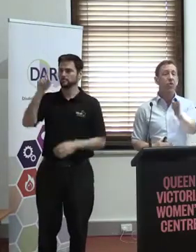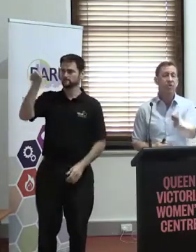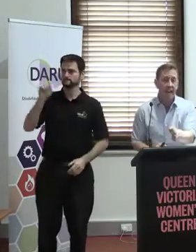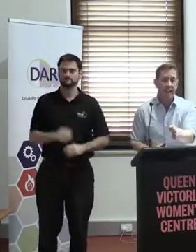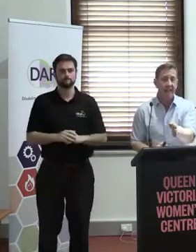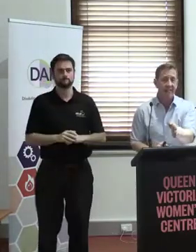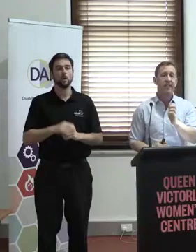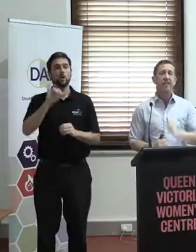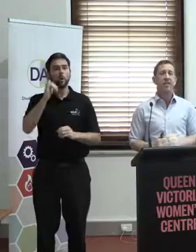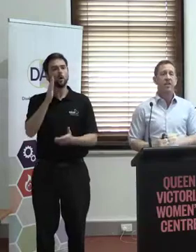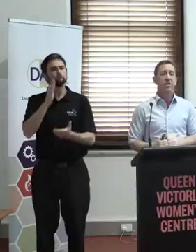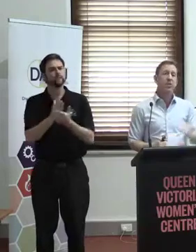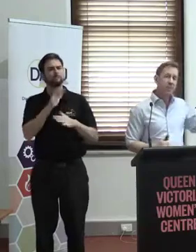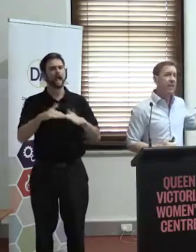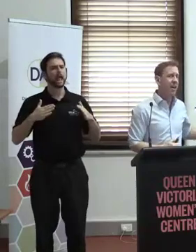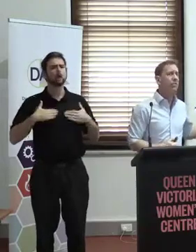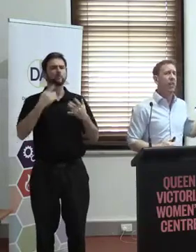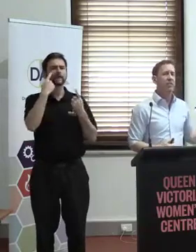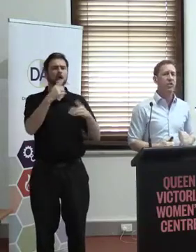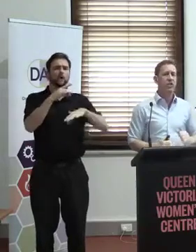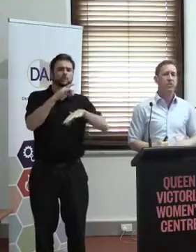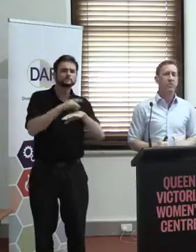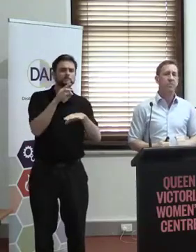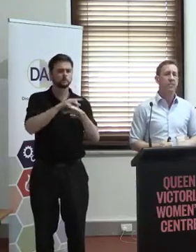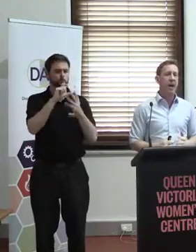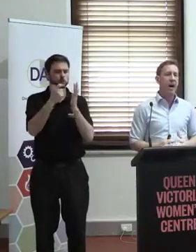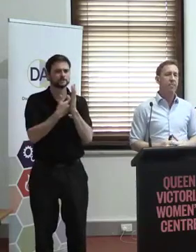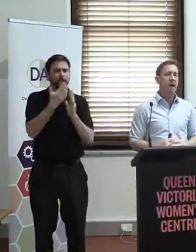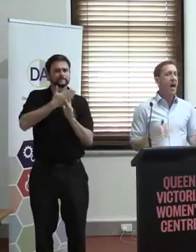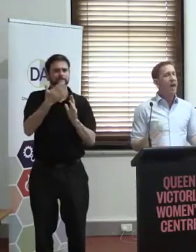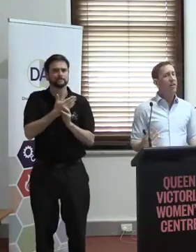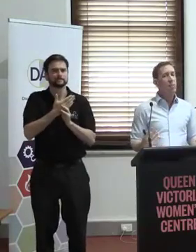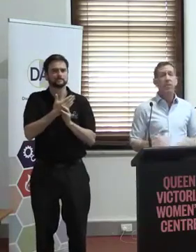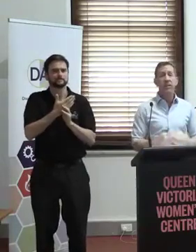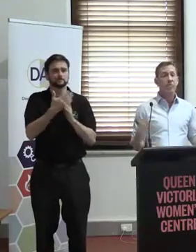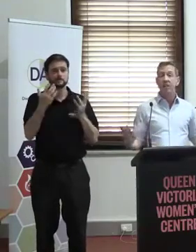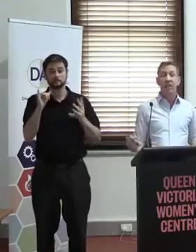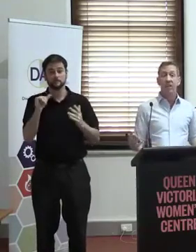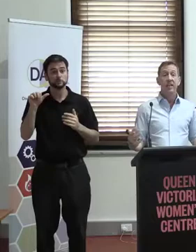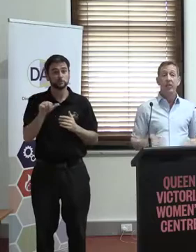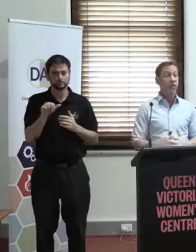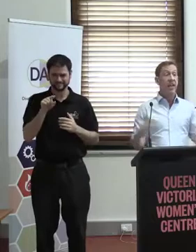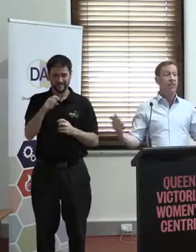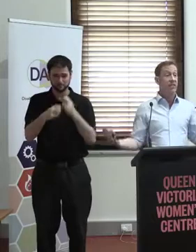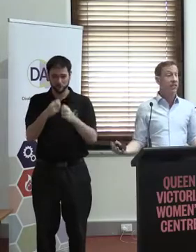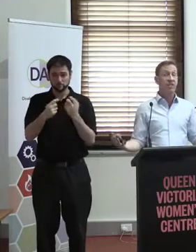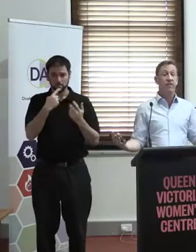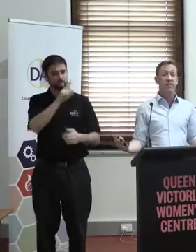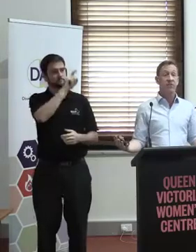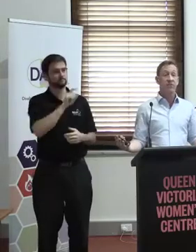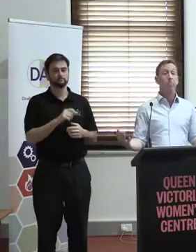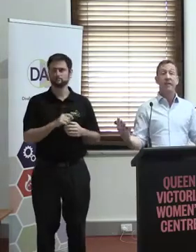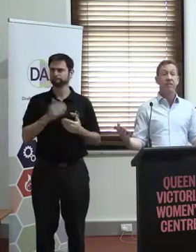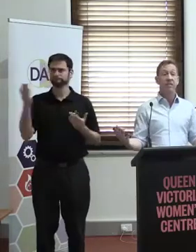access to healthcare, so it's a healthcare issue. And at the moment, it's really unclear. You just have a list